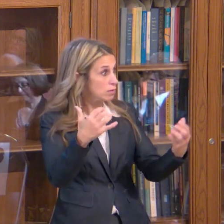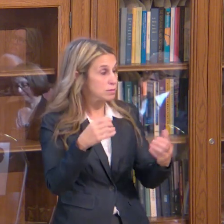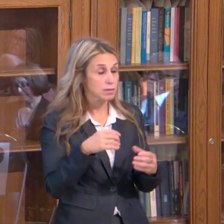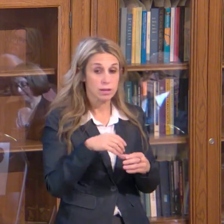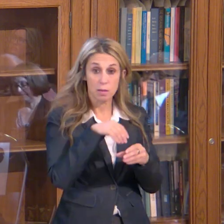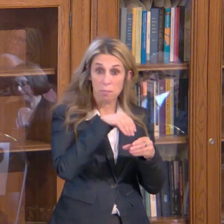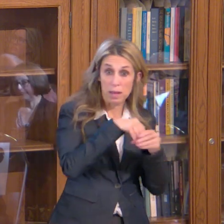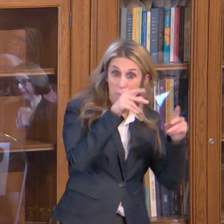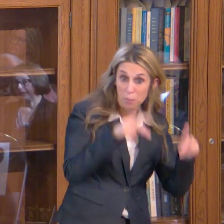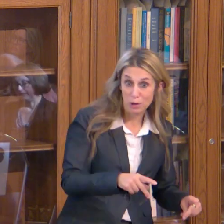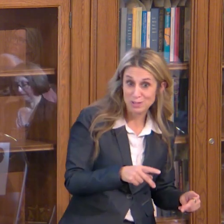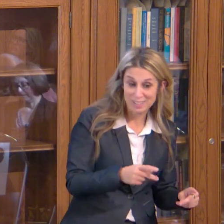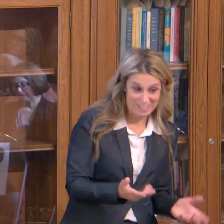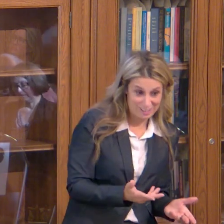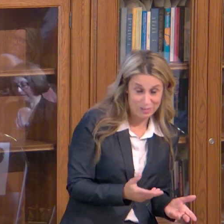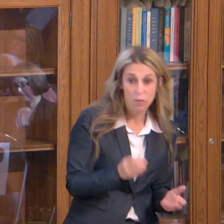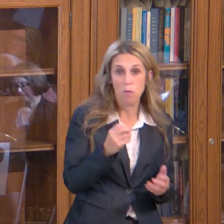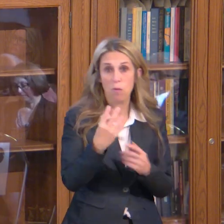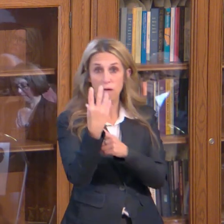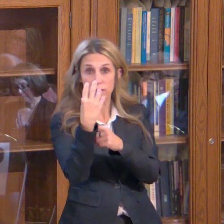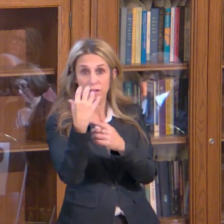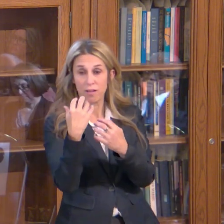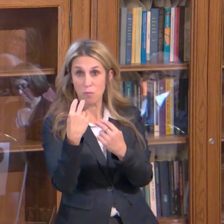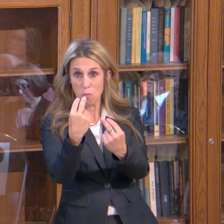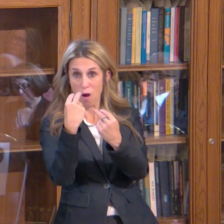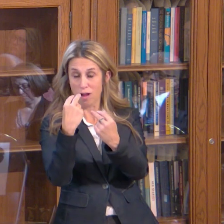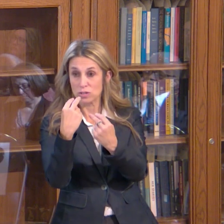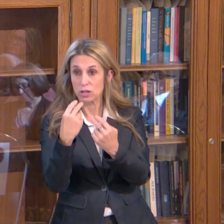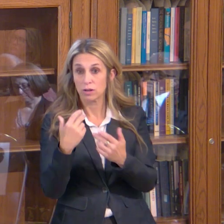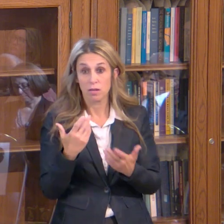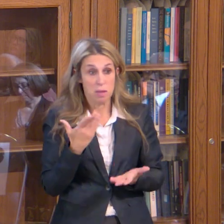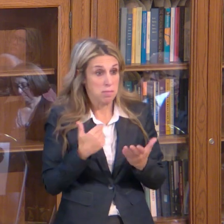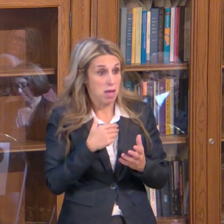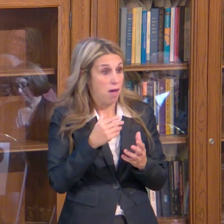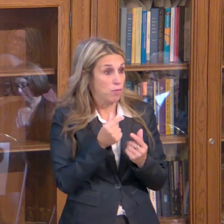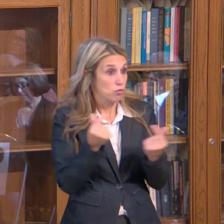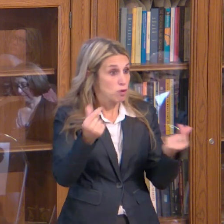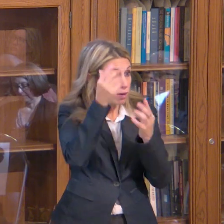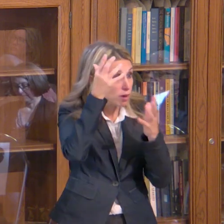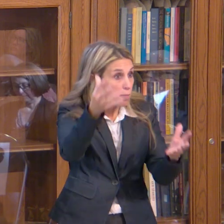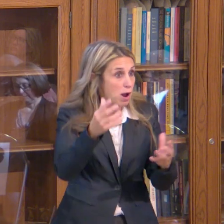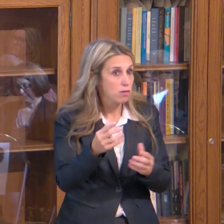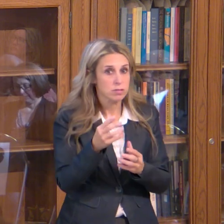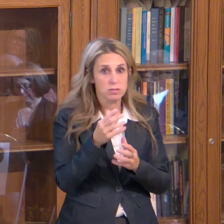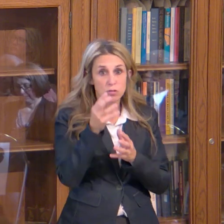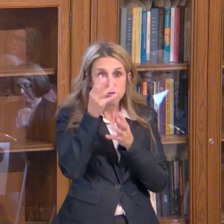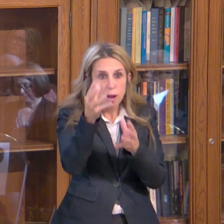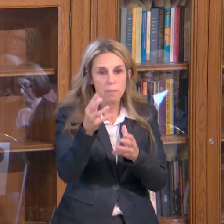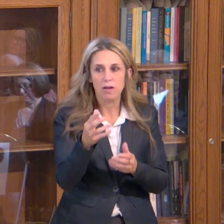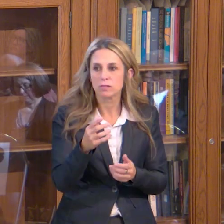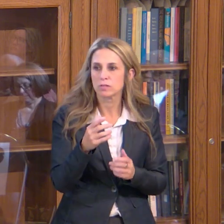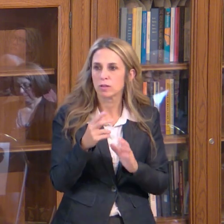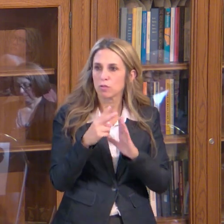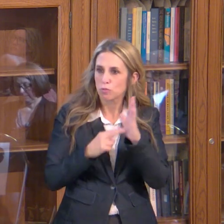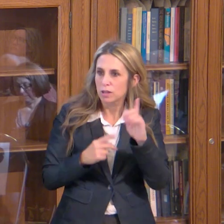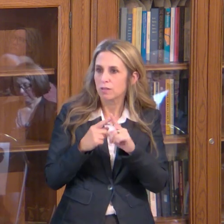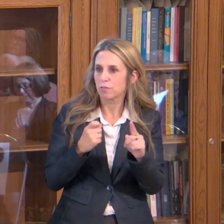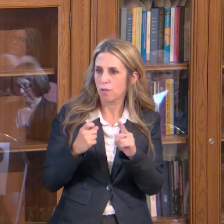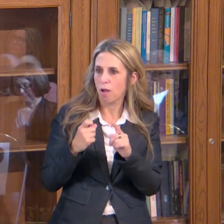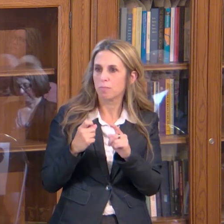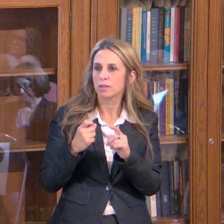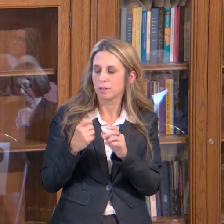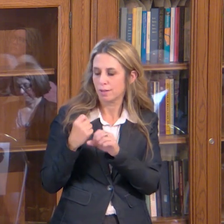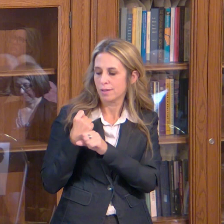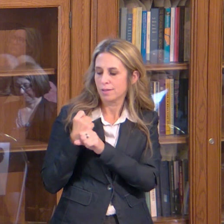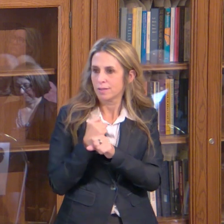virtual who have grandparents some may even have great-grandparents who remember reading From Slavery to